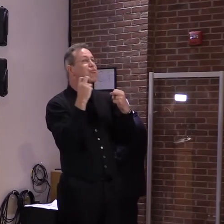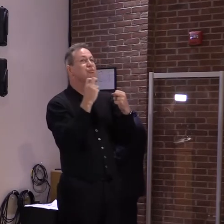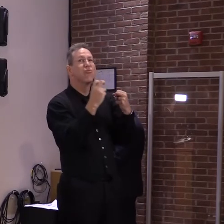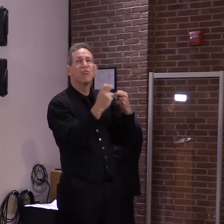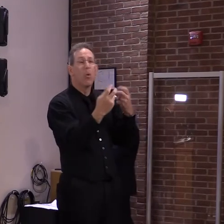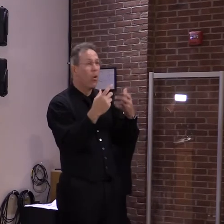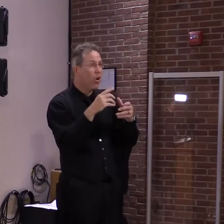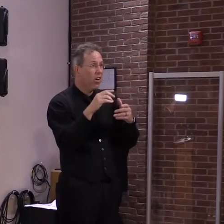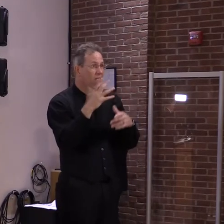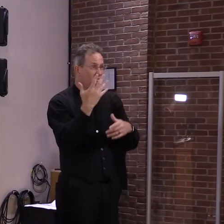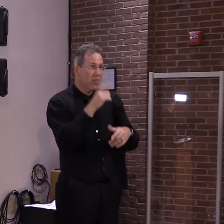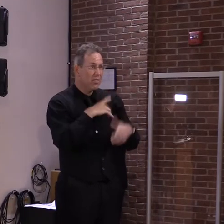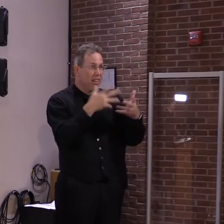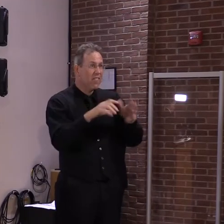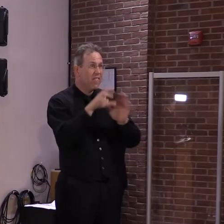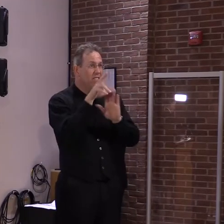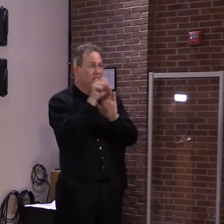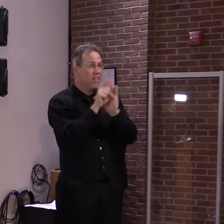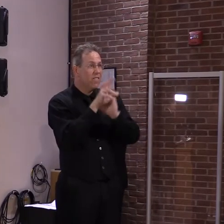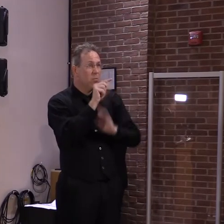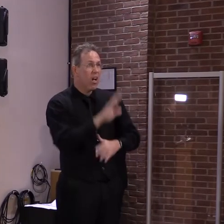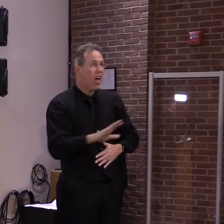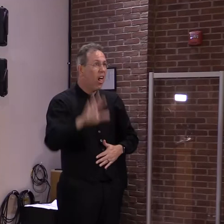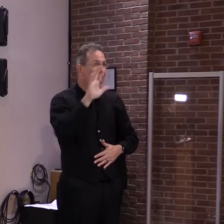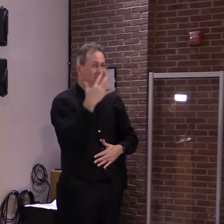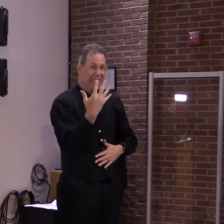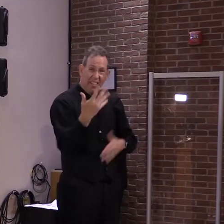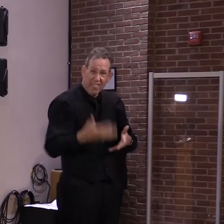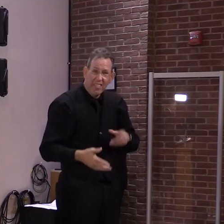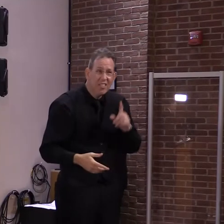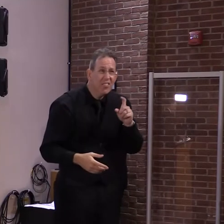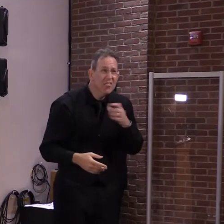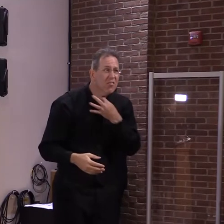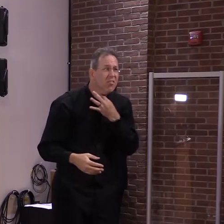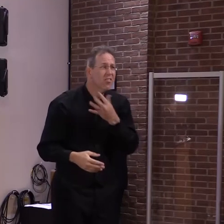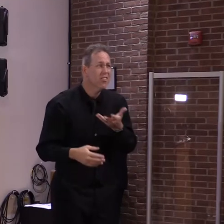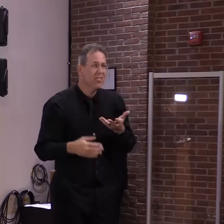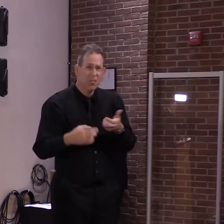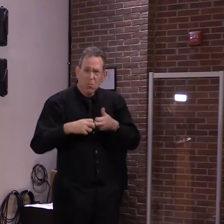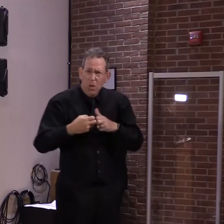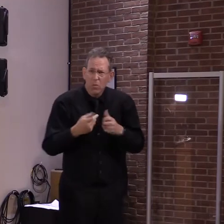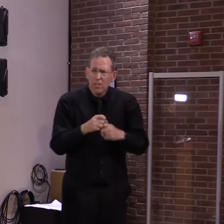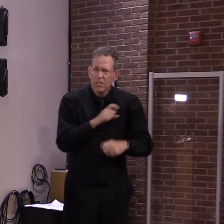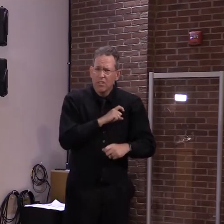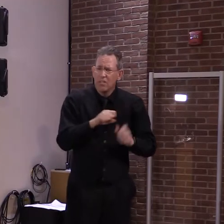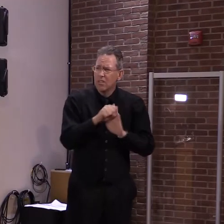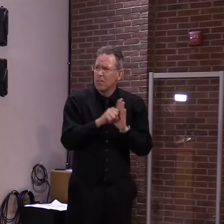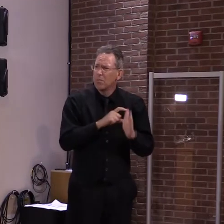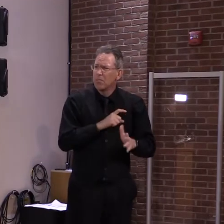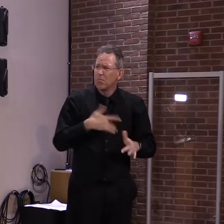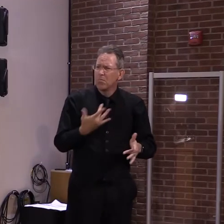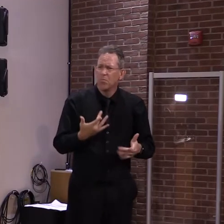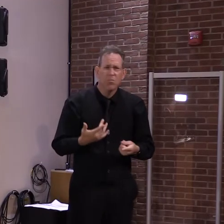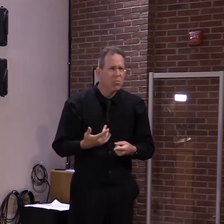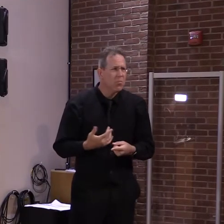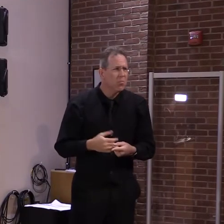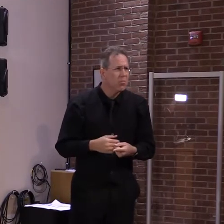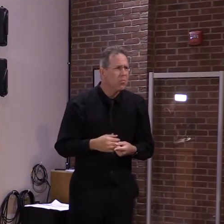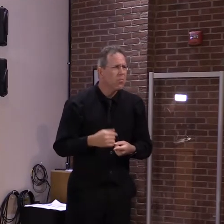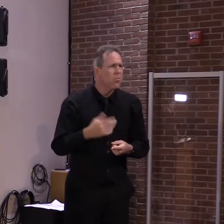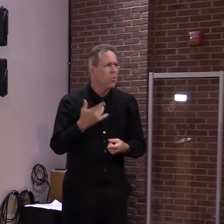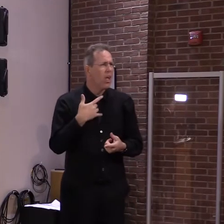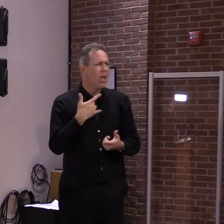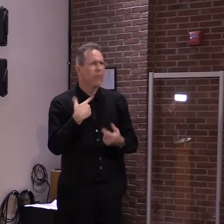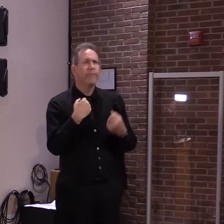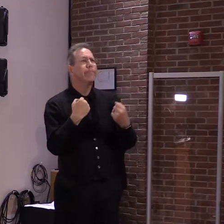is there a problem? I mean, can't they hire anybody? Is there not enough overtime? Why are people not seeing people